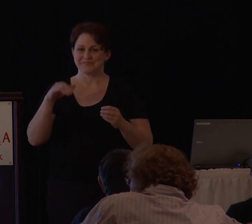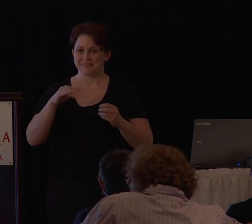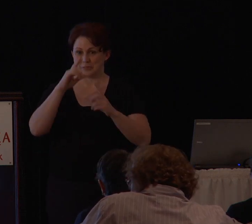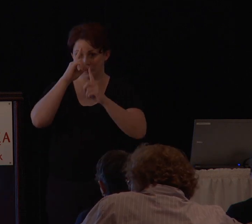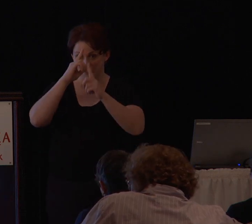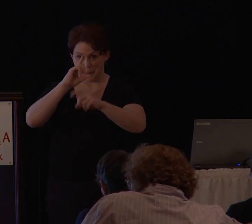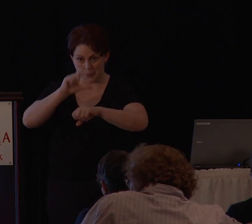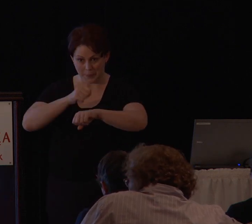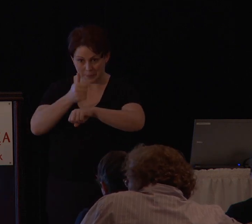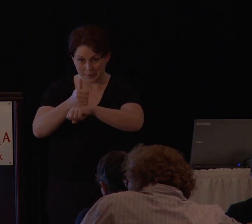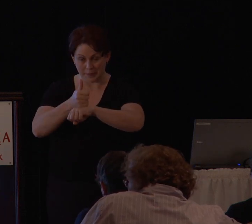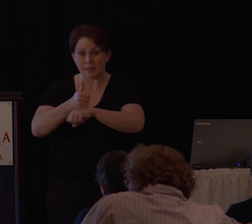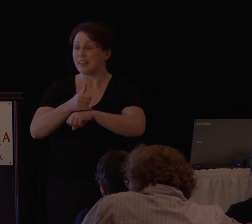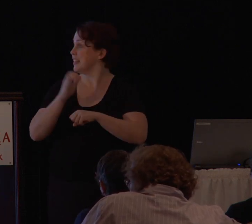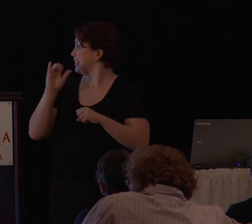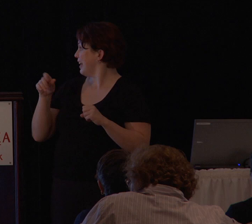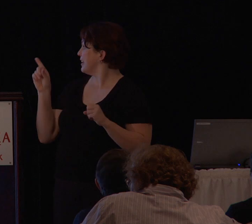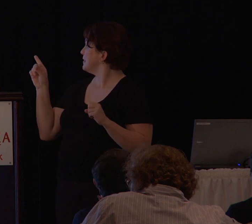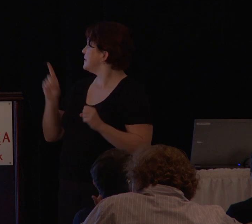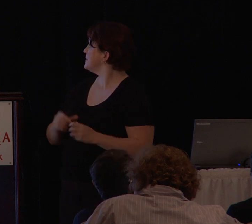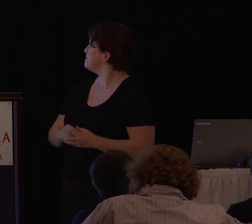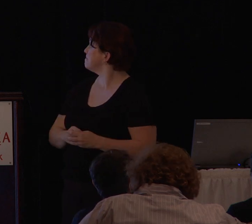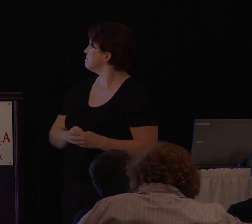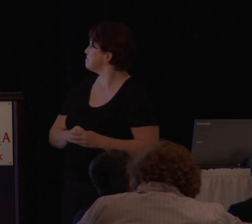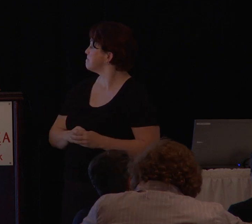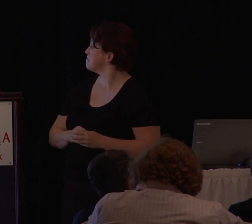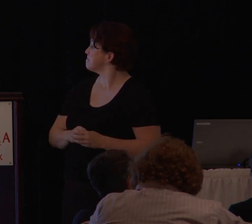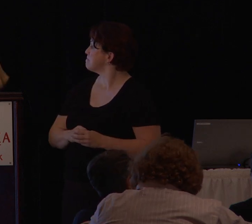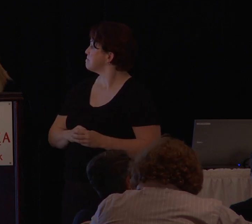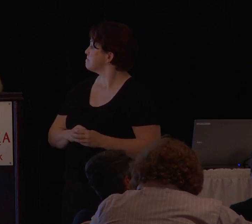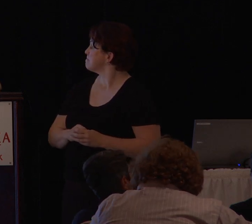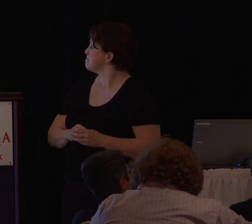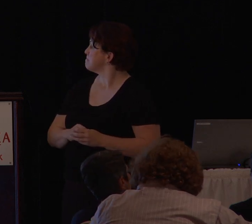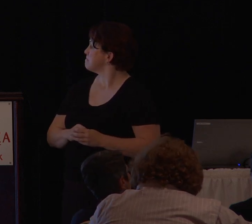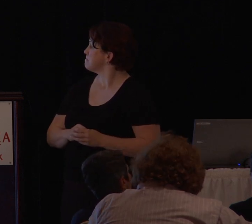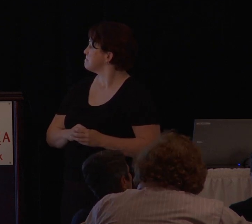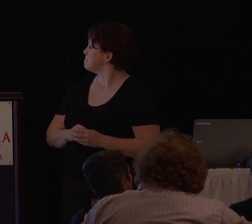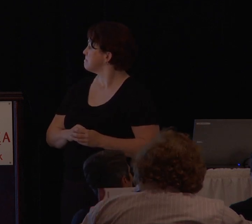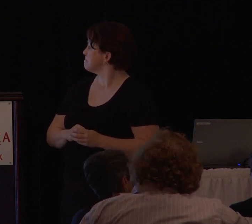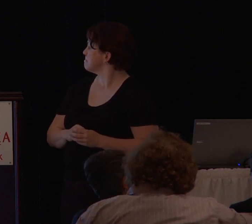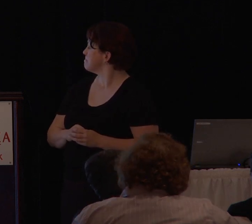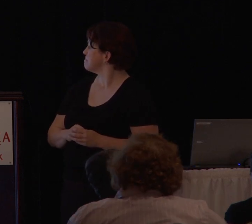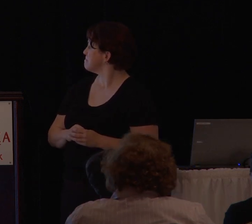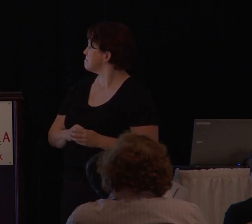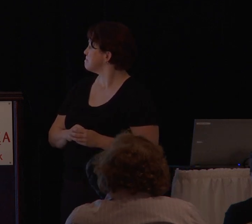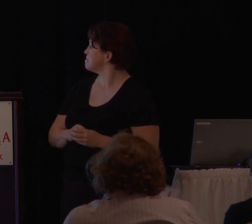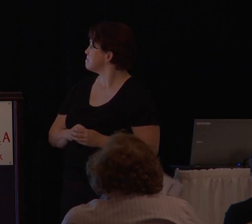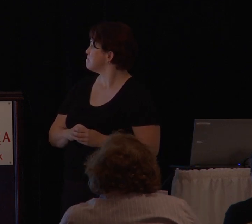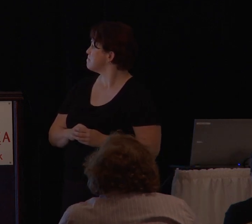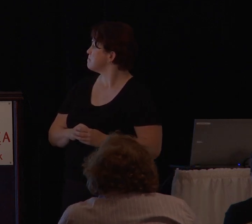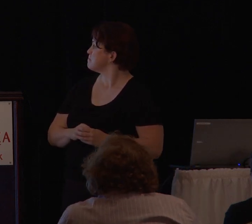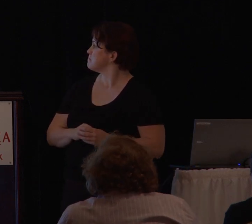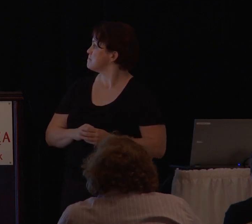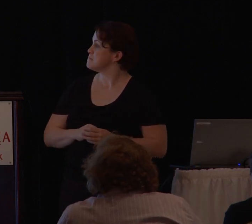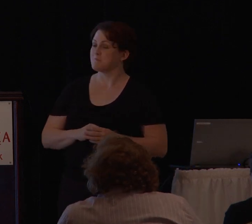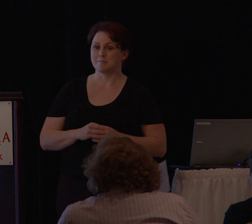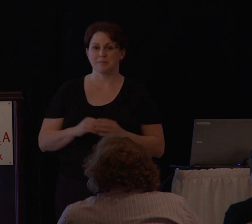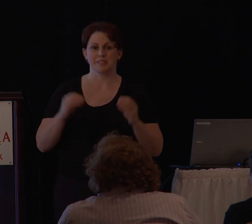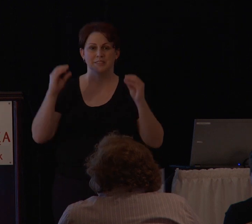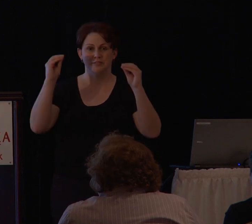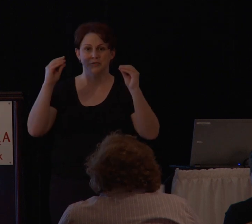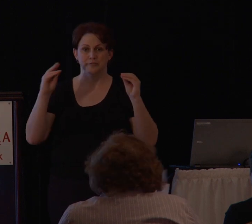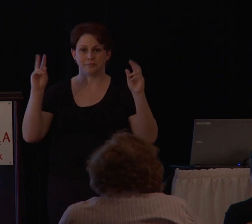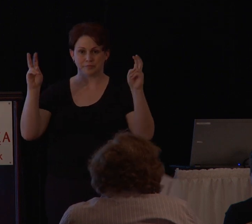this one teacher in this example here was, I'll share that example. This past year I had a child with